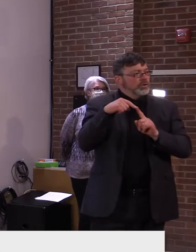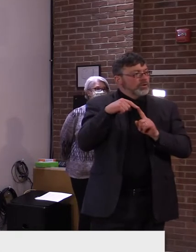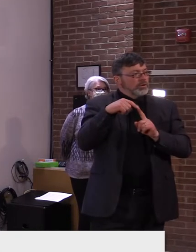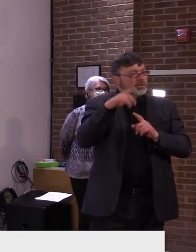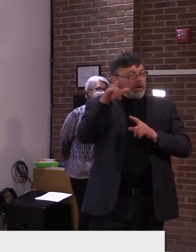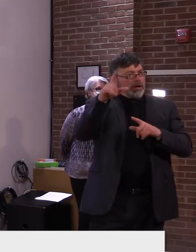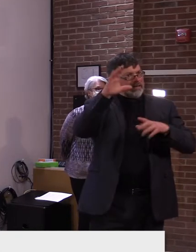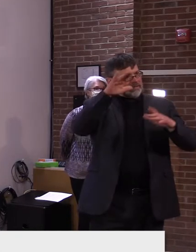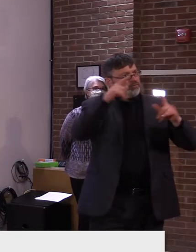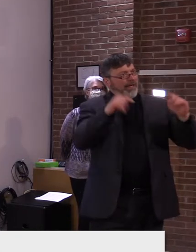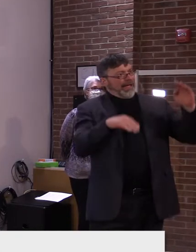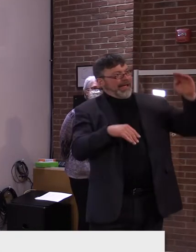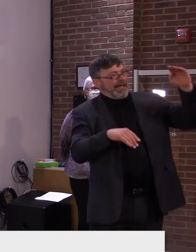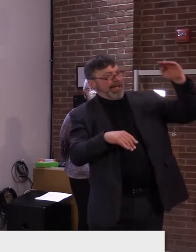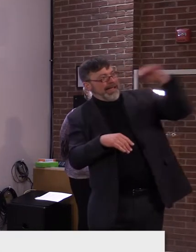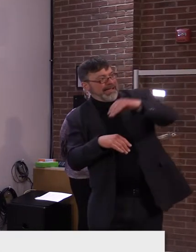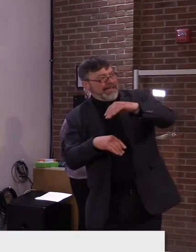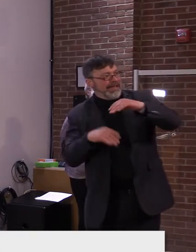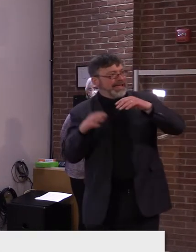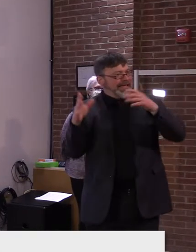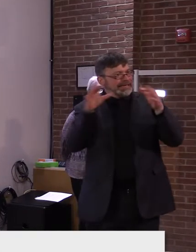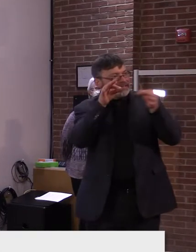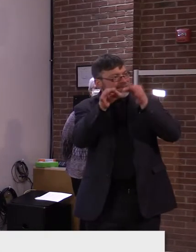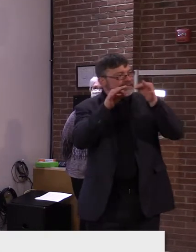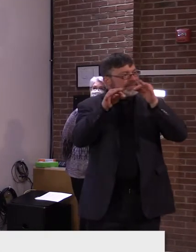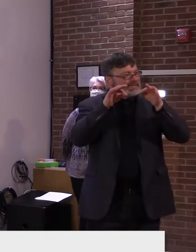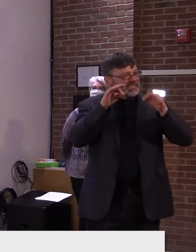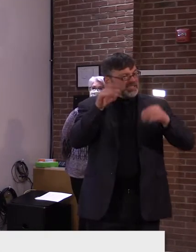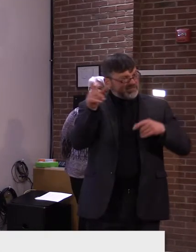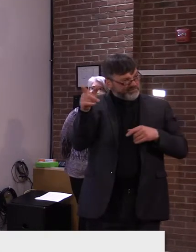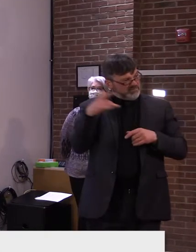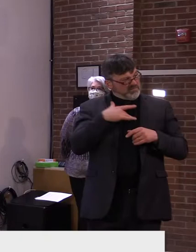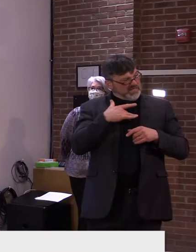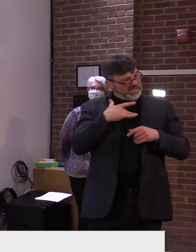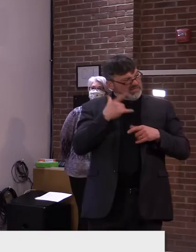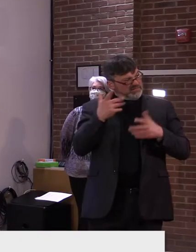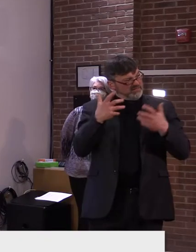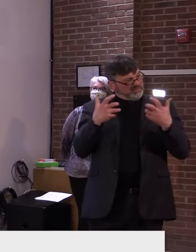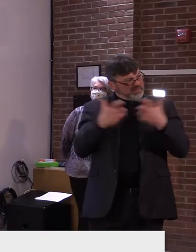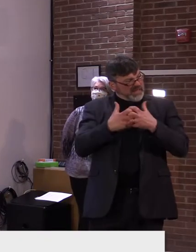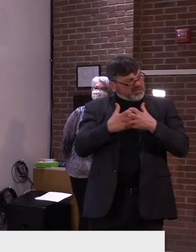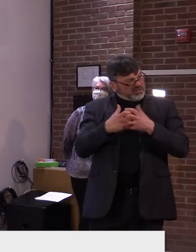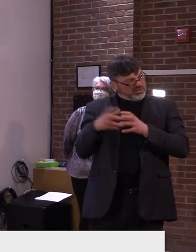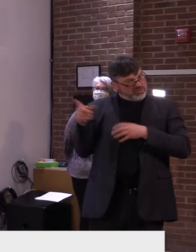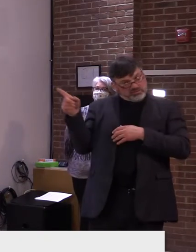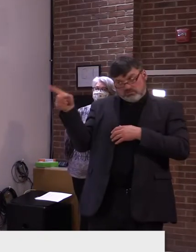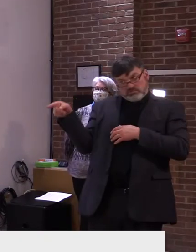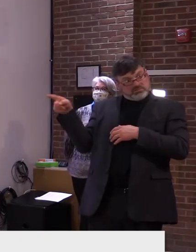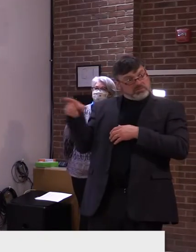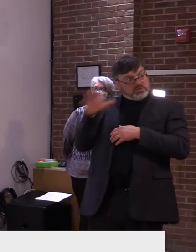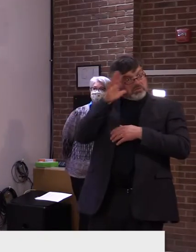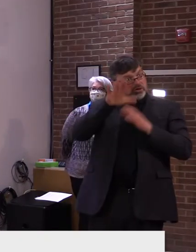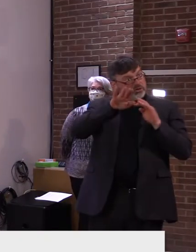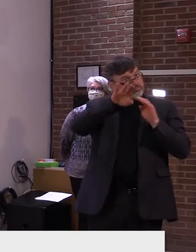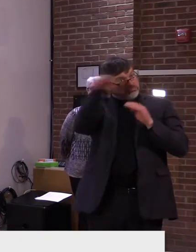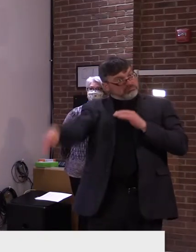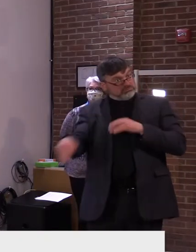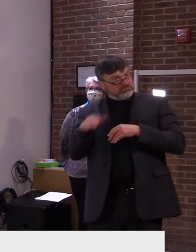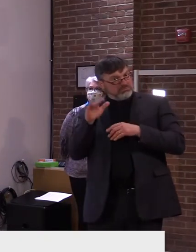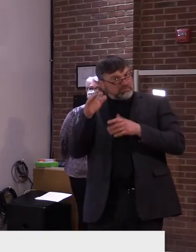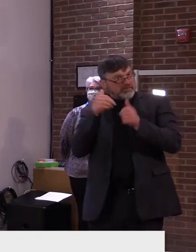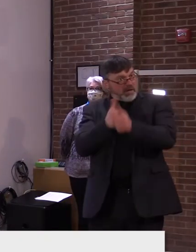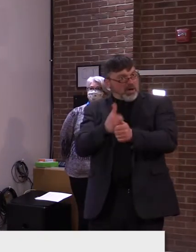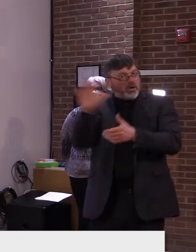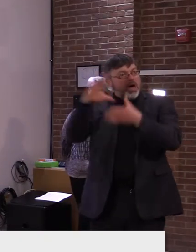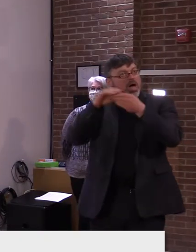sort of corresponds with that? Does that give you some hope there? That's a tough question because with